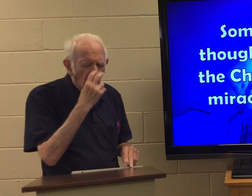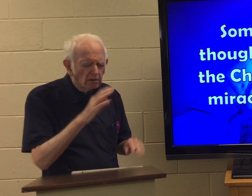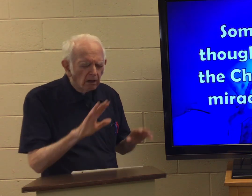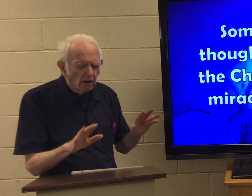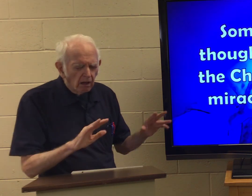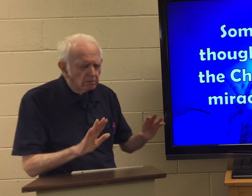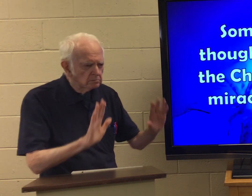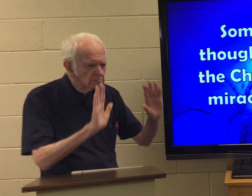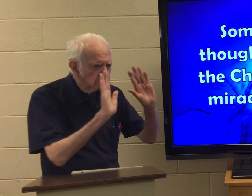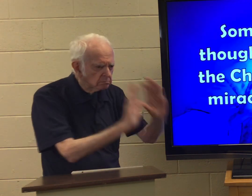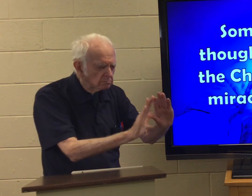like healing the blind